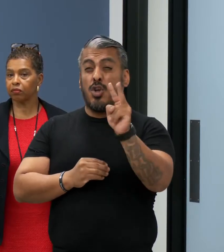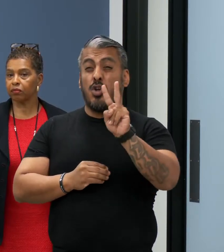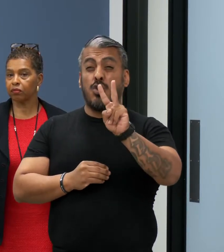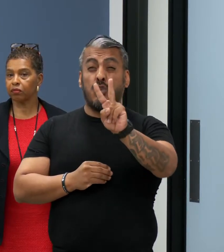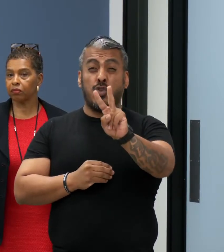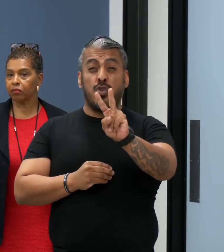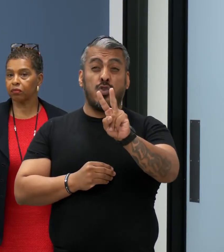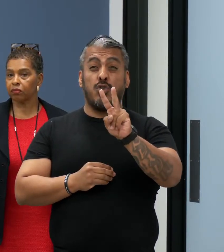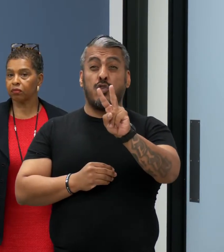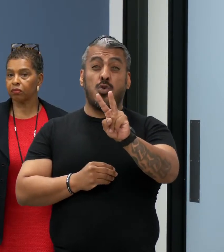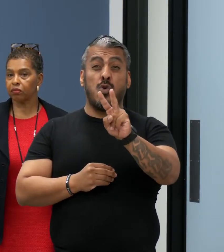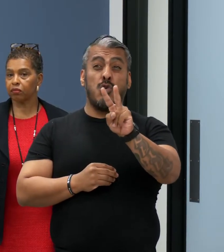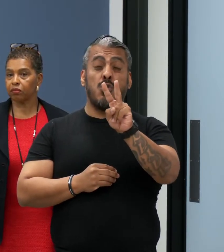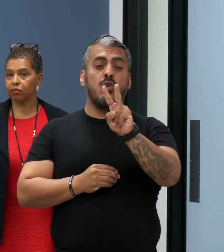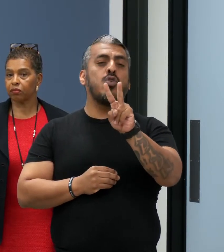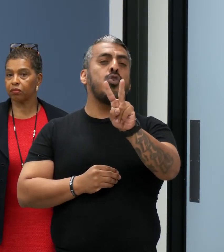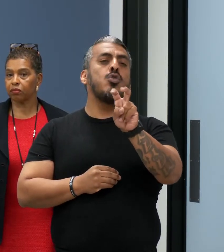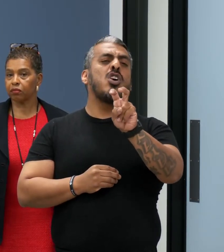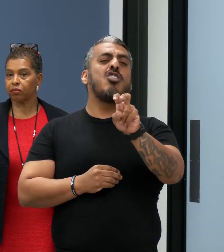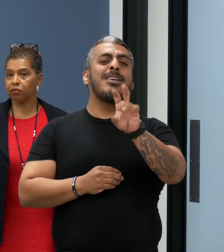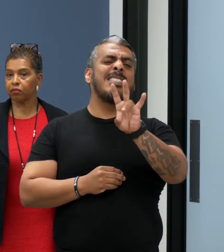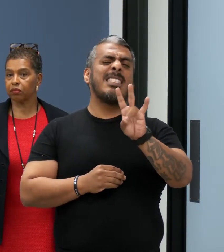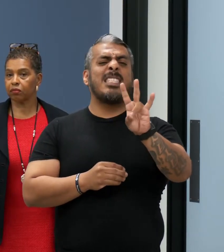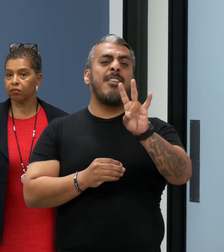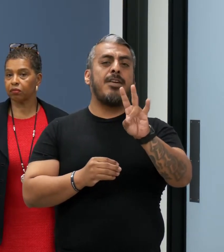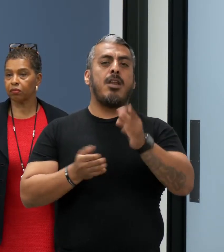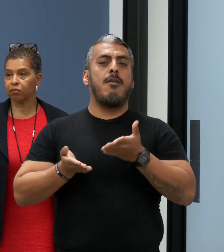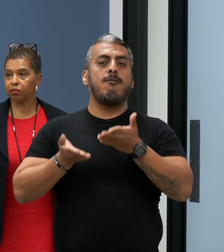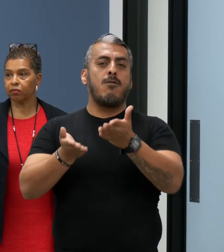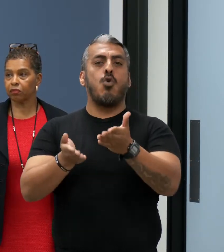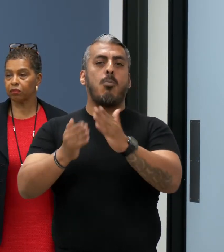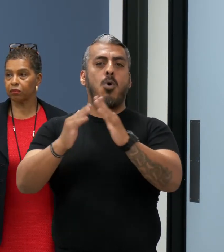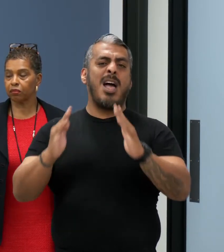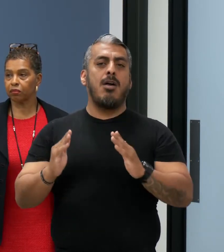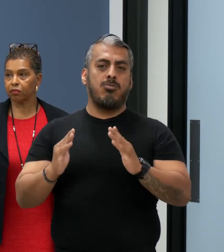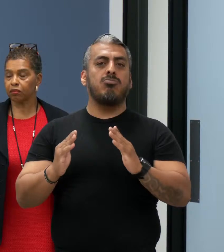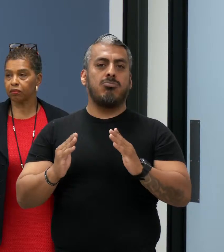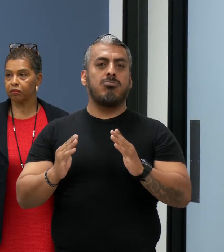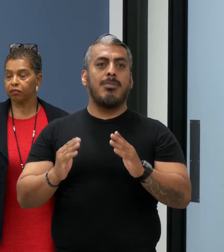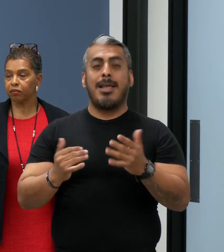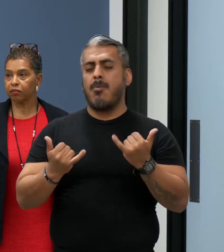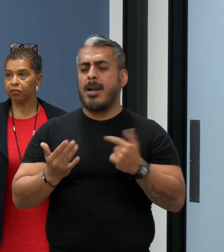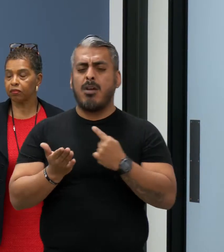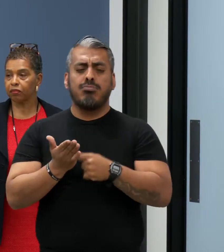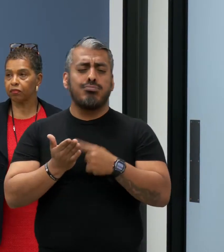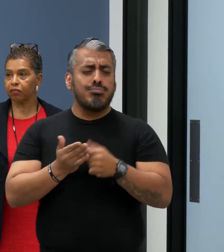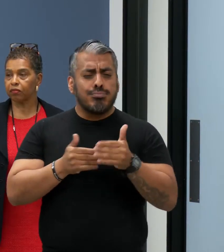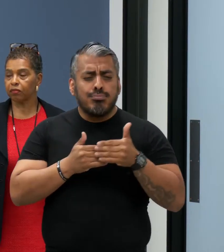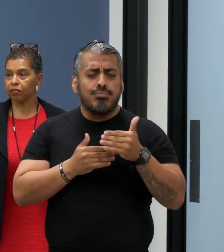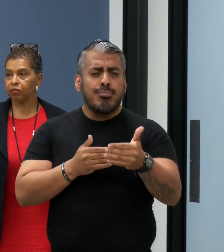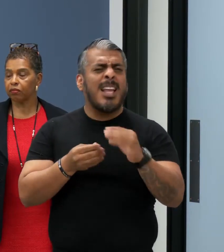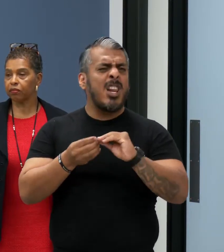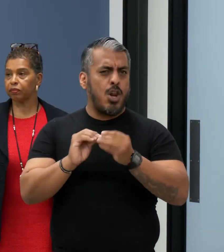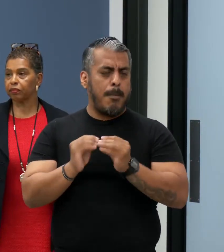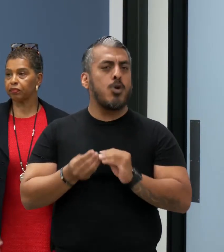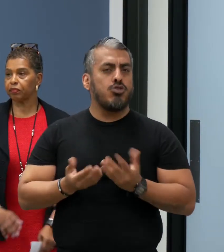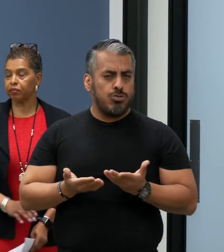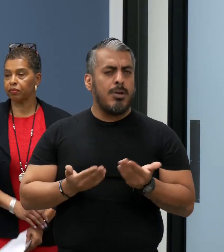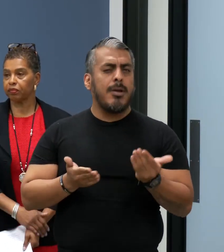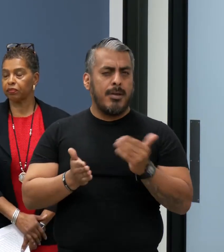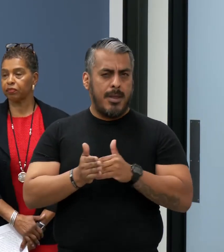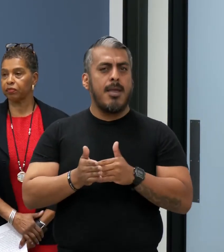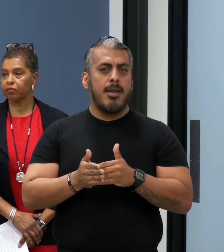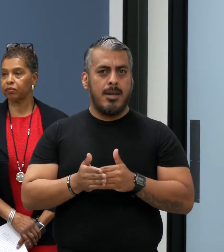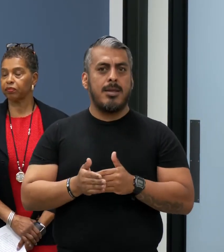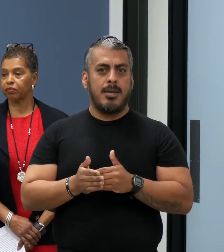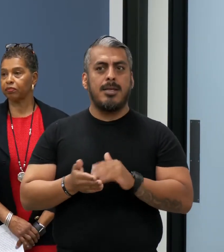207 affordable units for low-income households. So now let's talk a little bit further about the numbers. I want to invite up Deputy